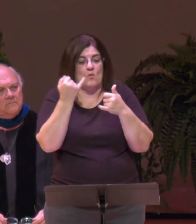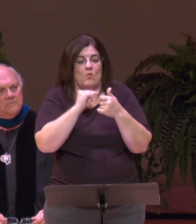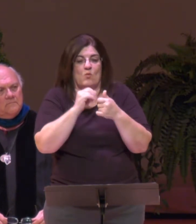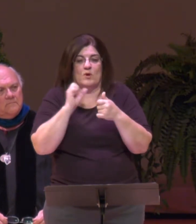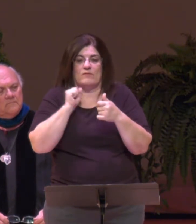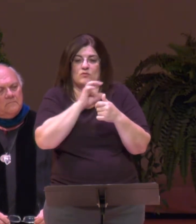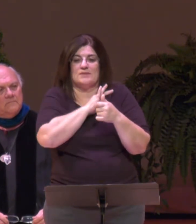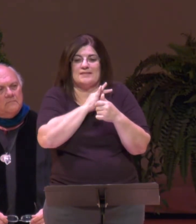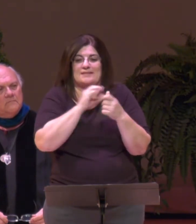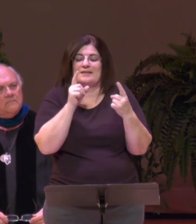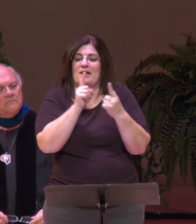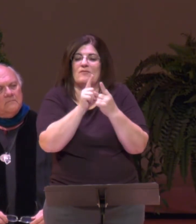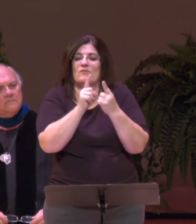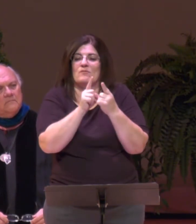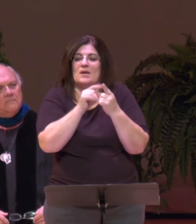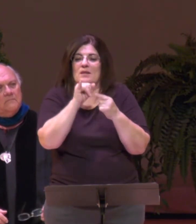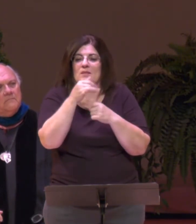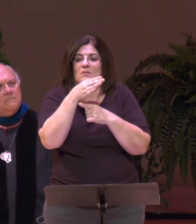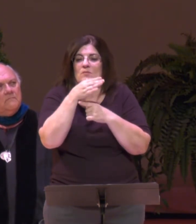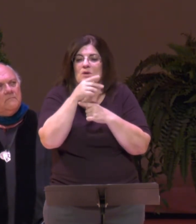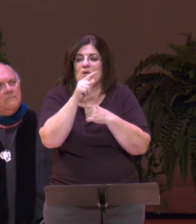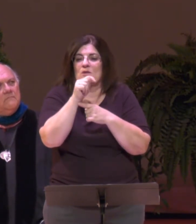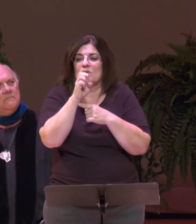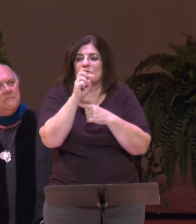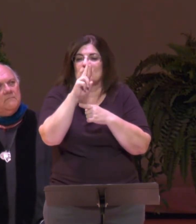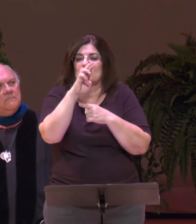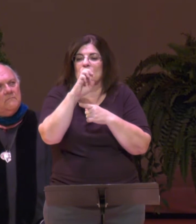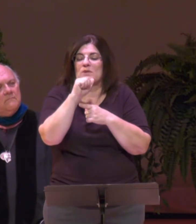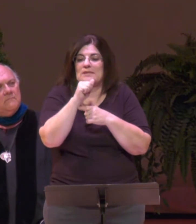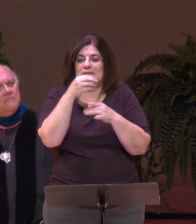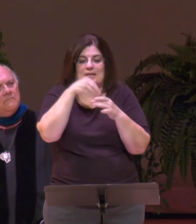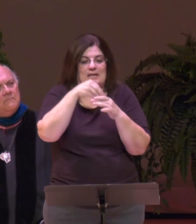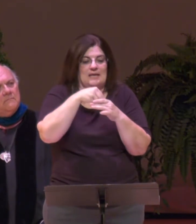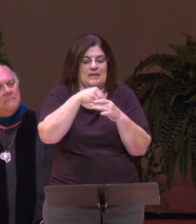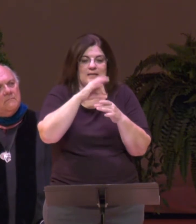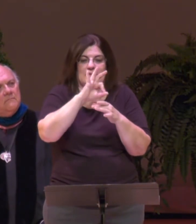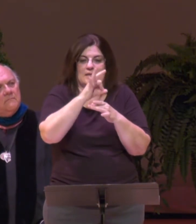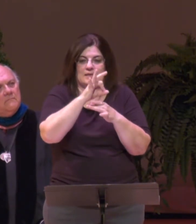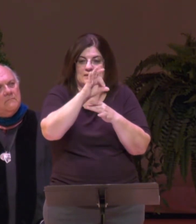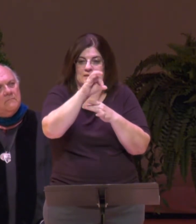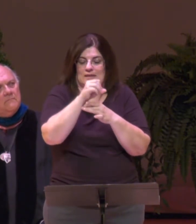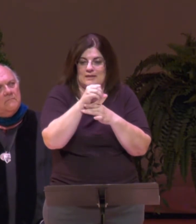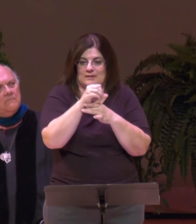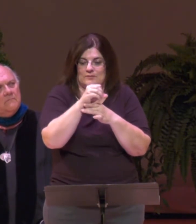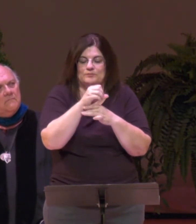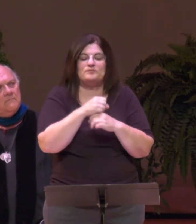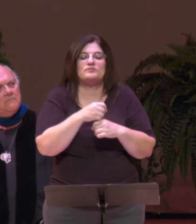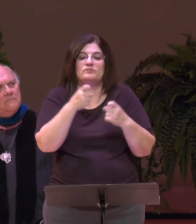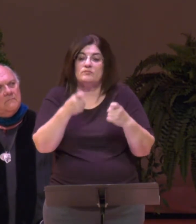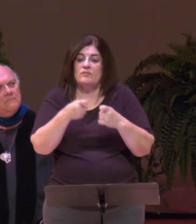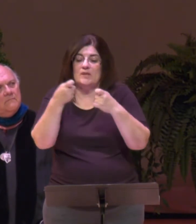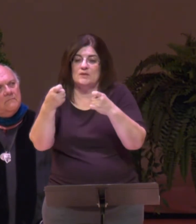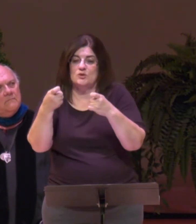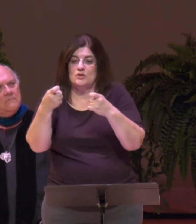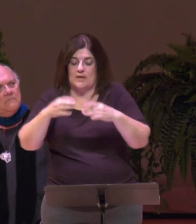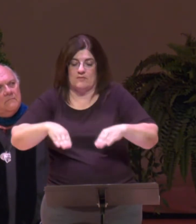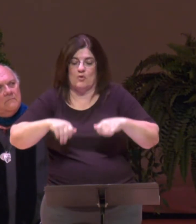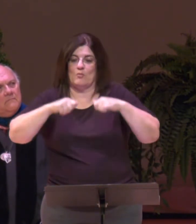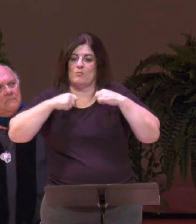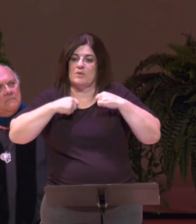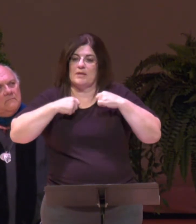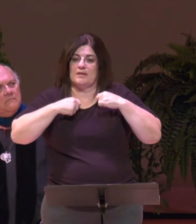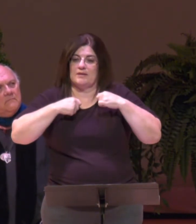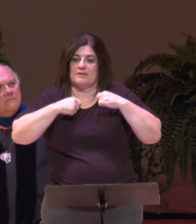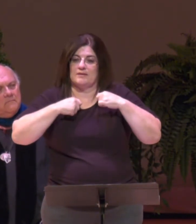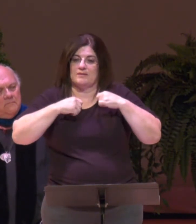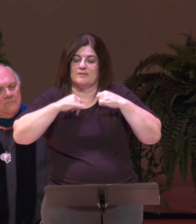late 1990s. She gave her a Troy University blanket. But you see, Mother Teresa was the ultimate regifter. That blanket was